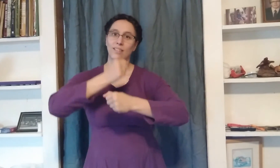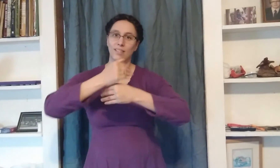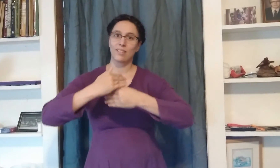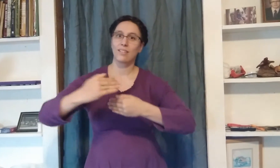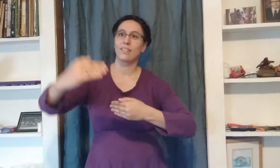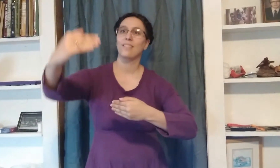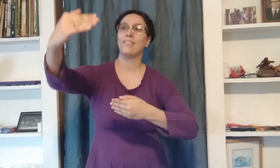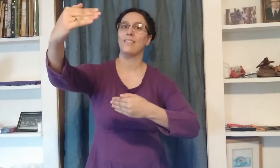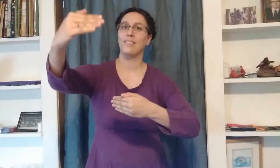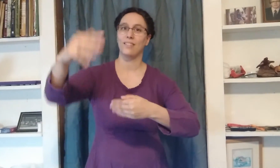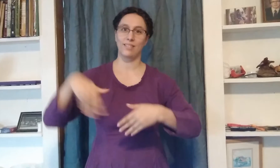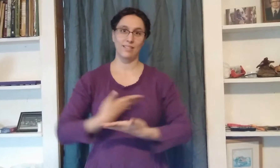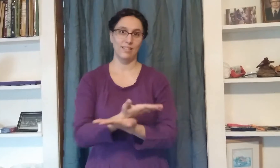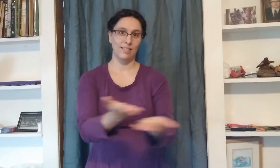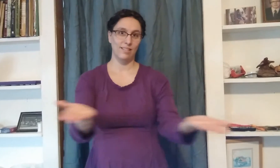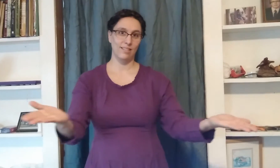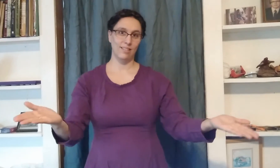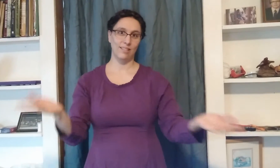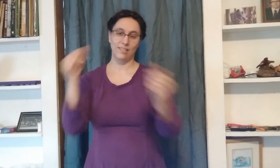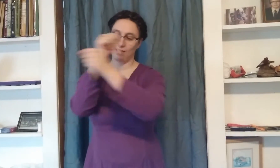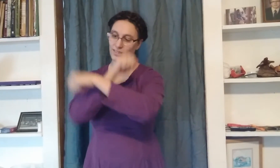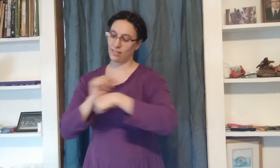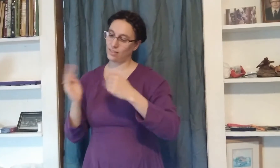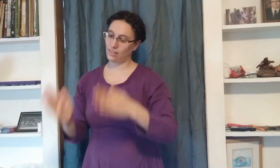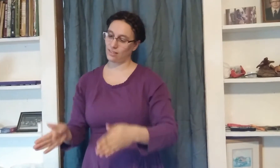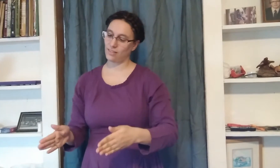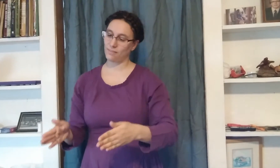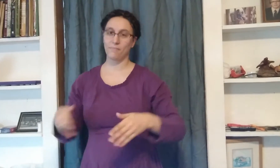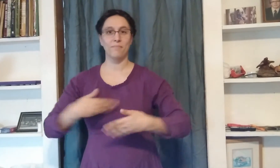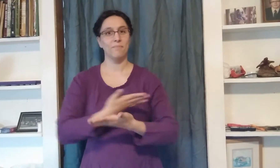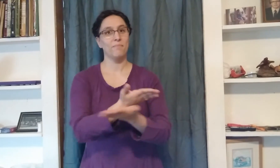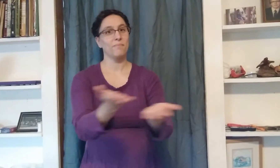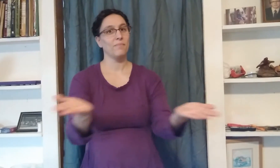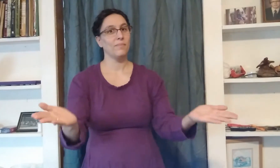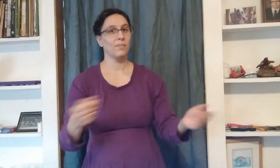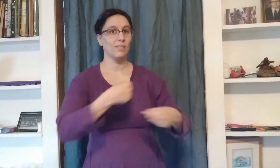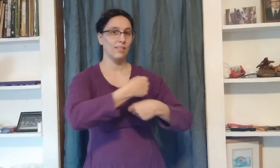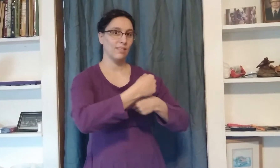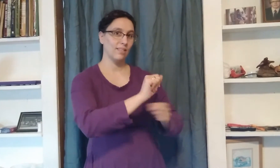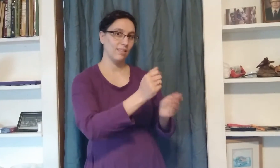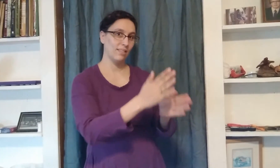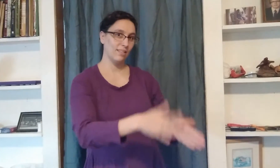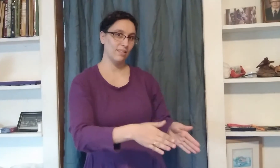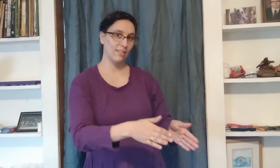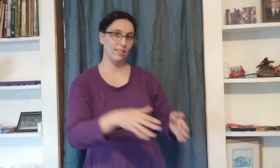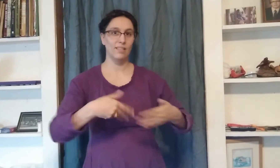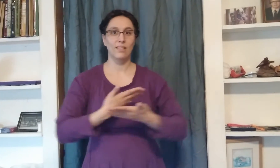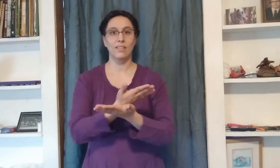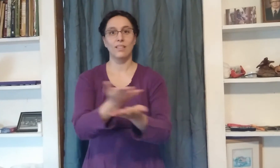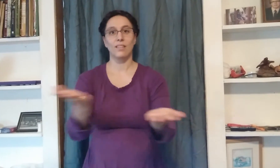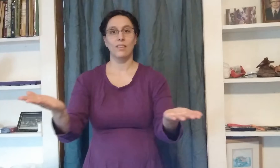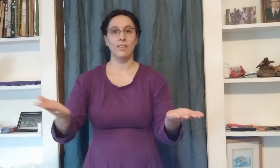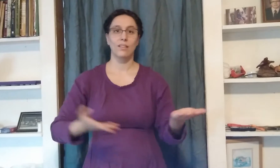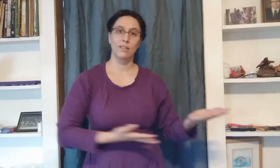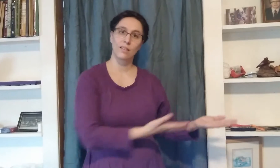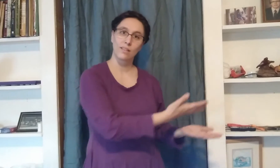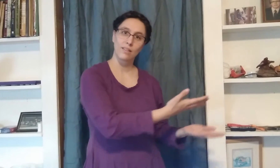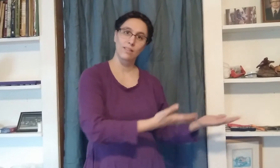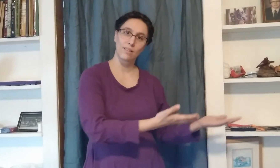winter nights. We are the fighters, we are the makers. We are in